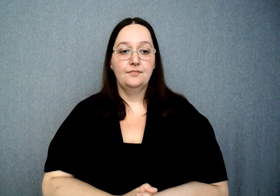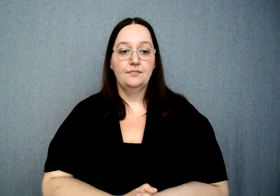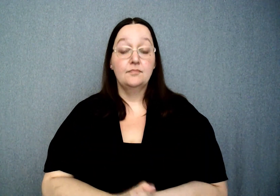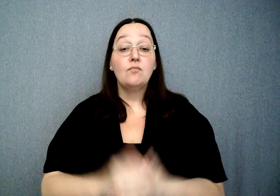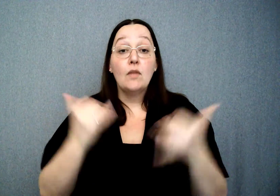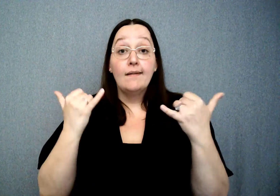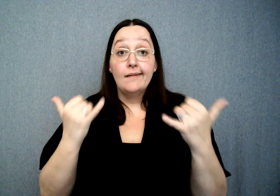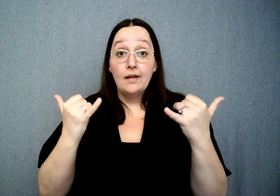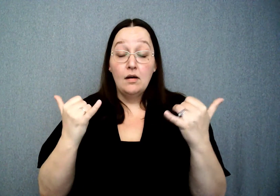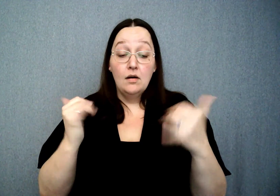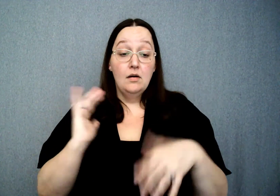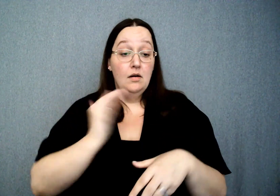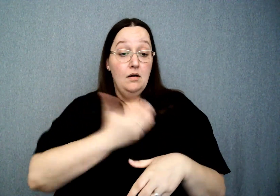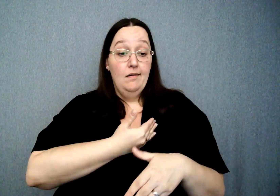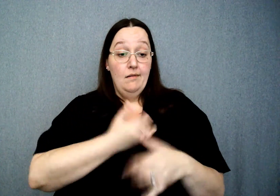now, we are going to work with therapist.